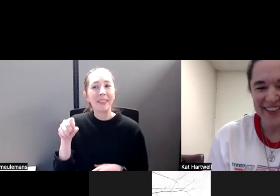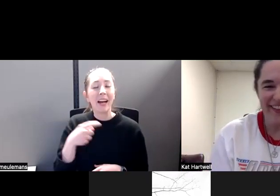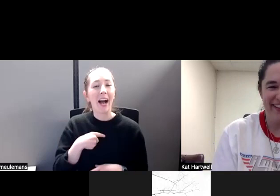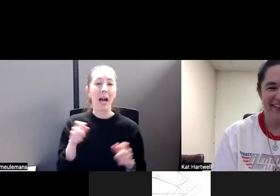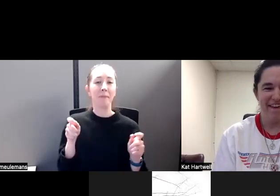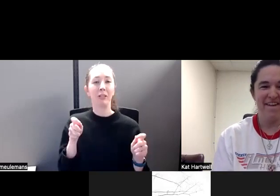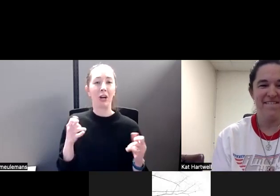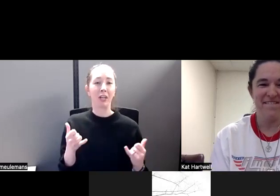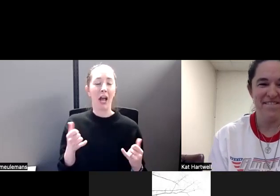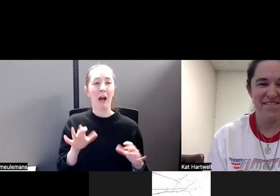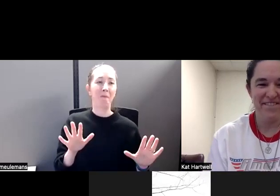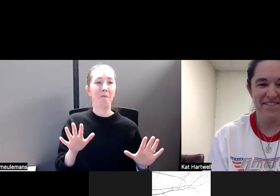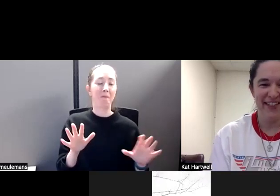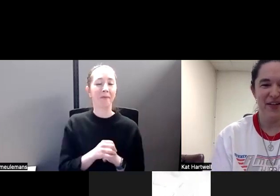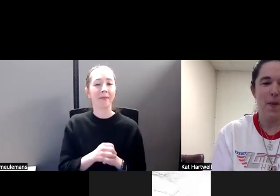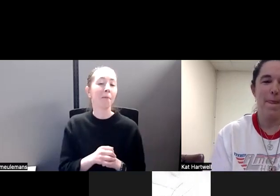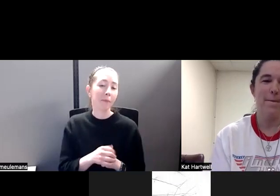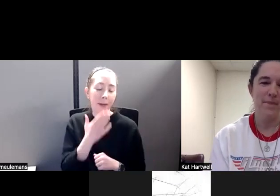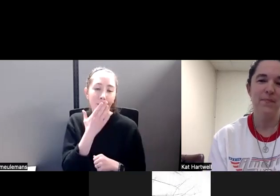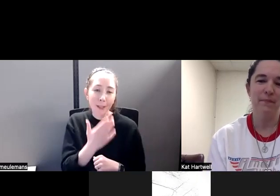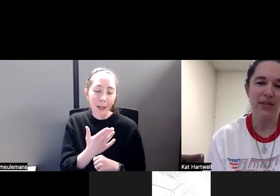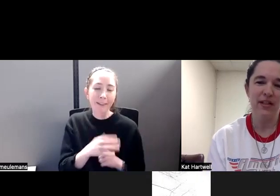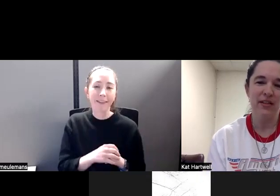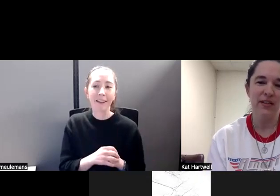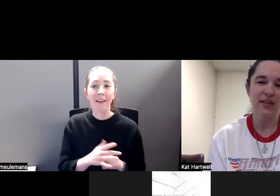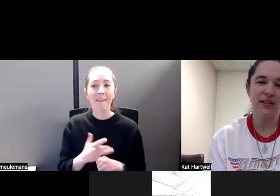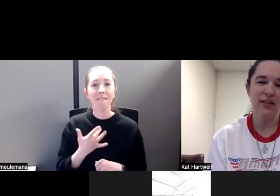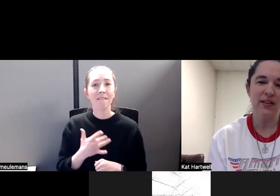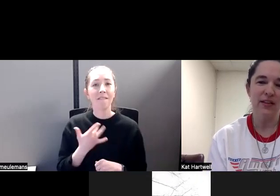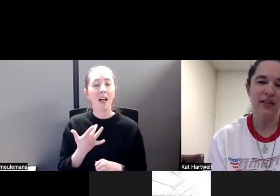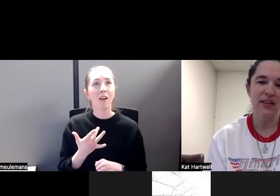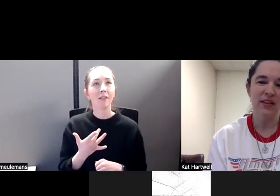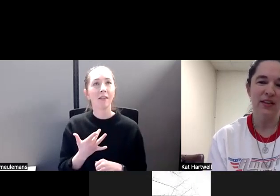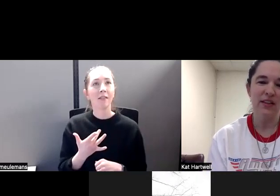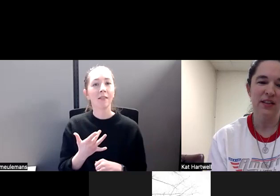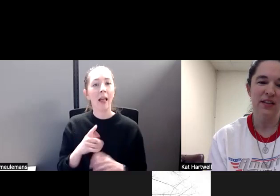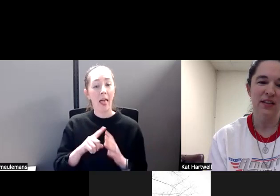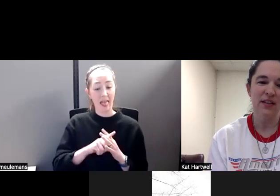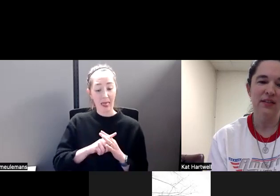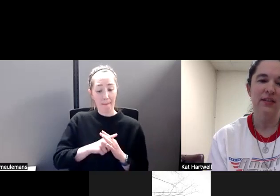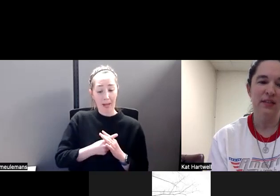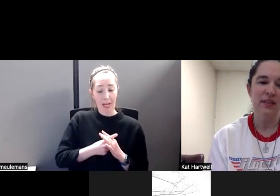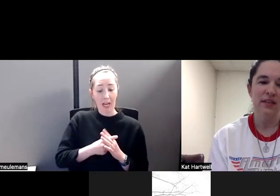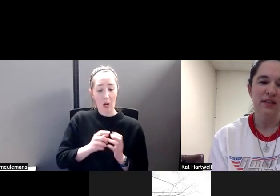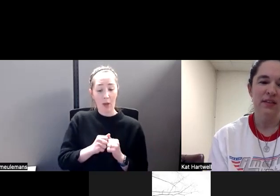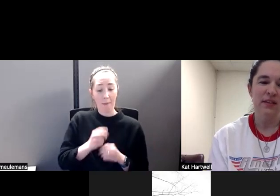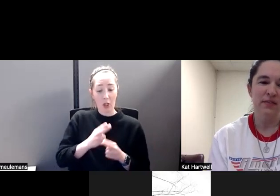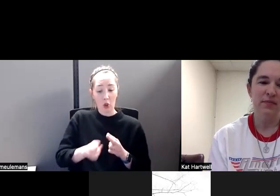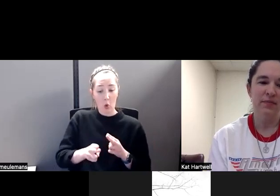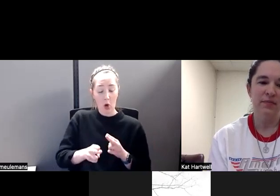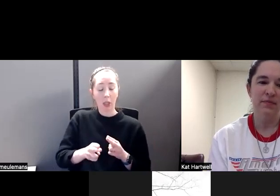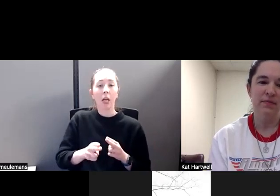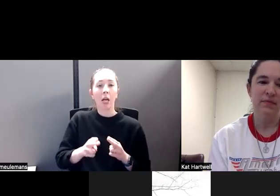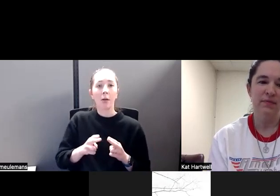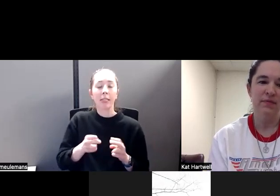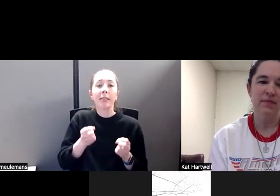now, guys. So it was good. It felt, in the very, very beginning when I was doing my shorts, it was